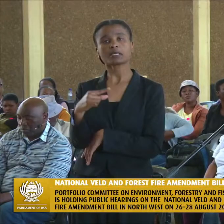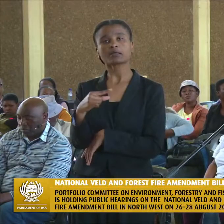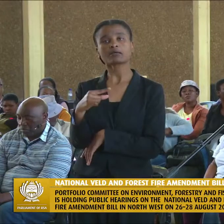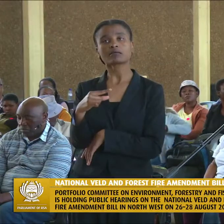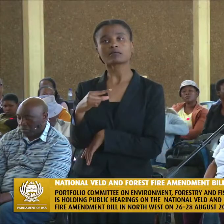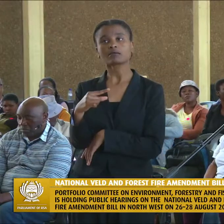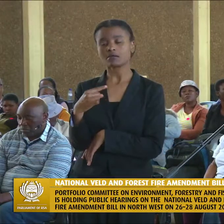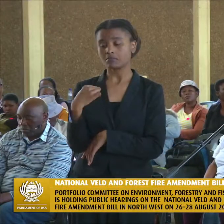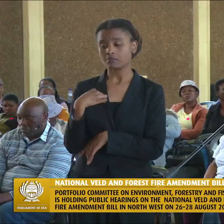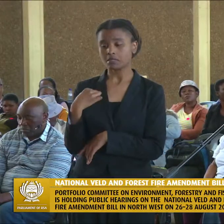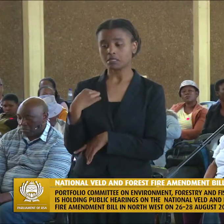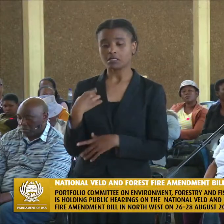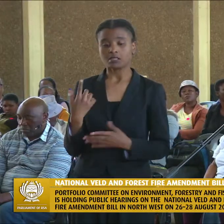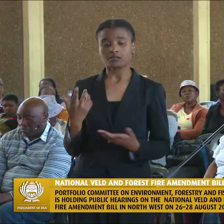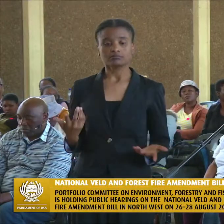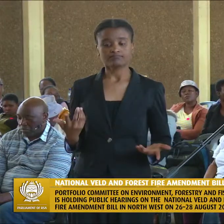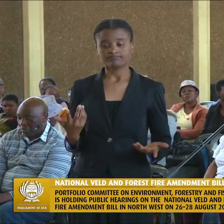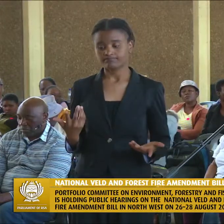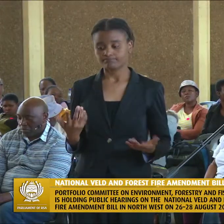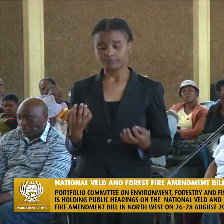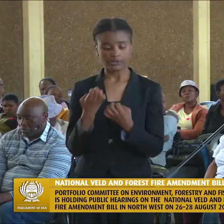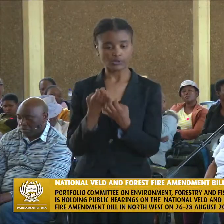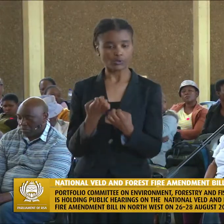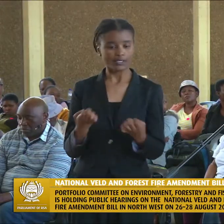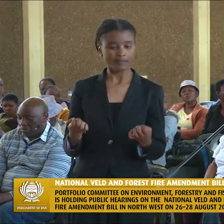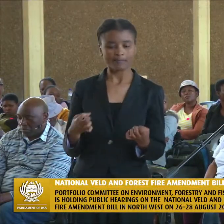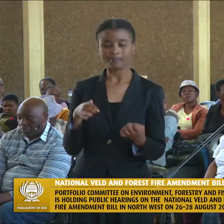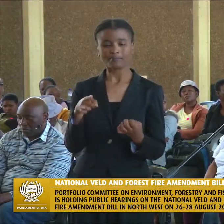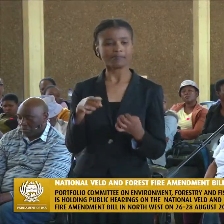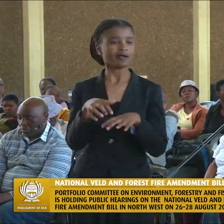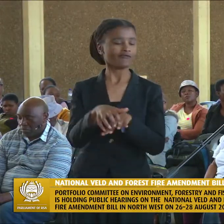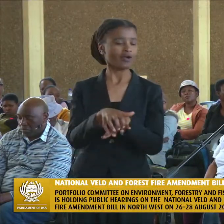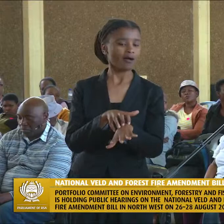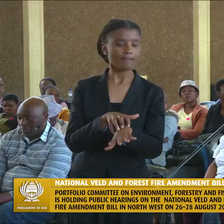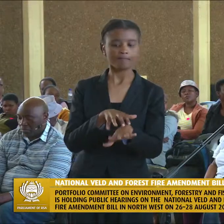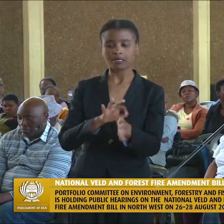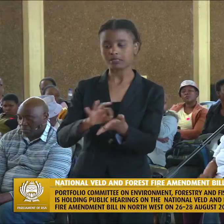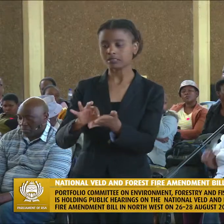i didn't have the equipment to clean the farm